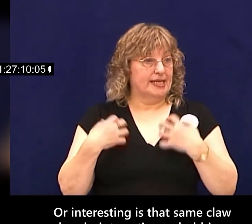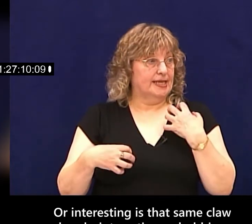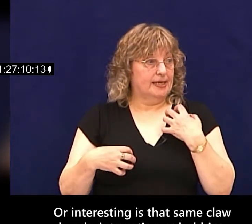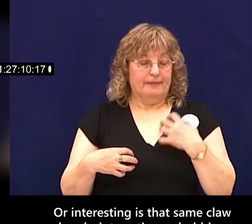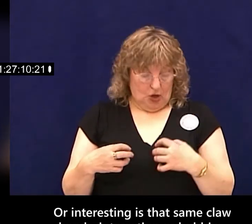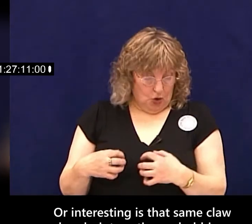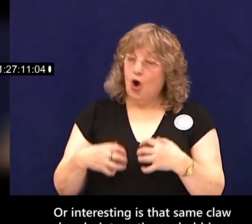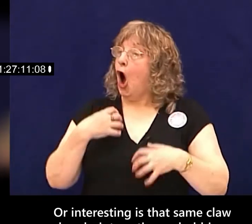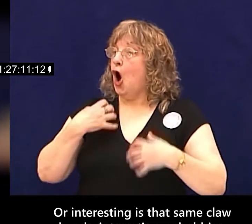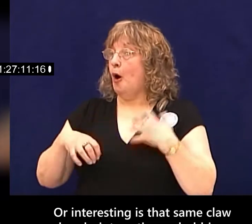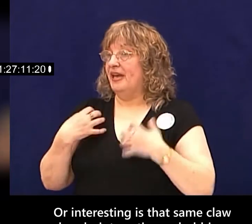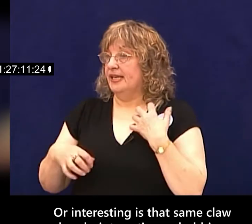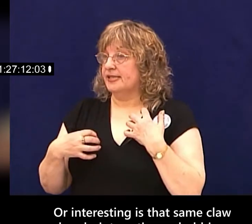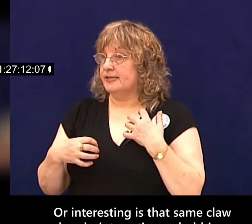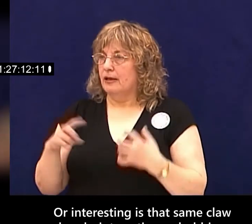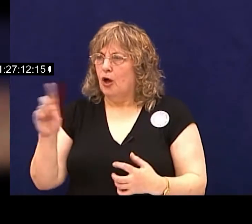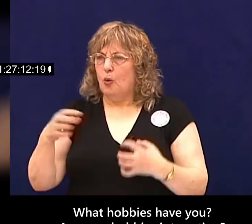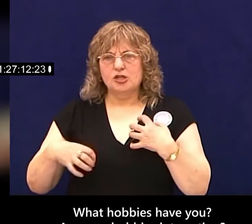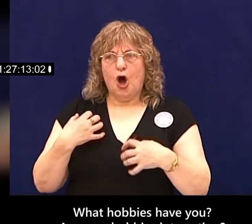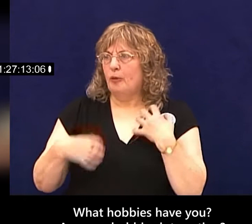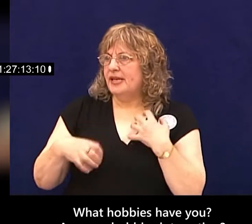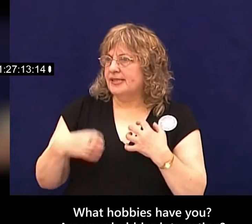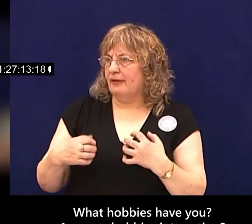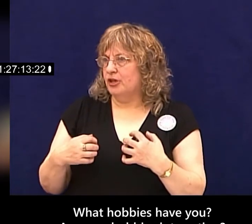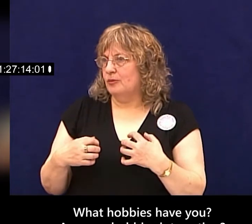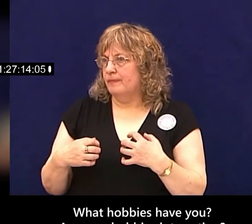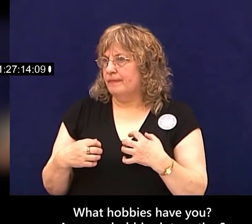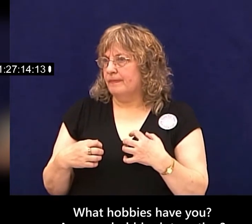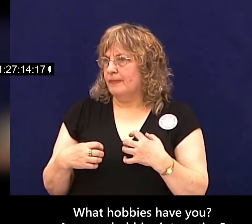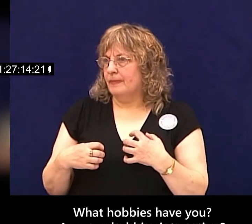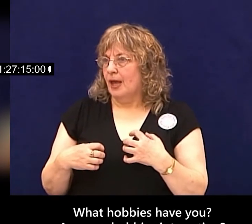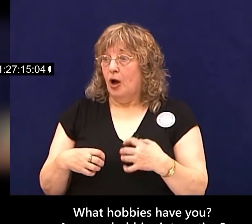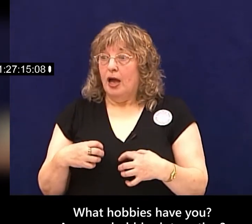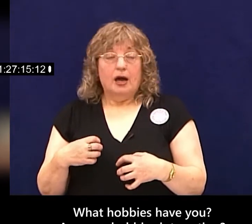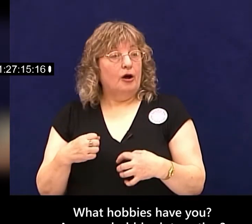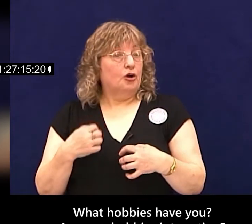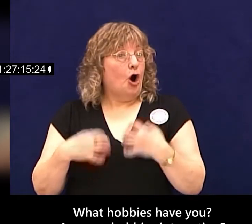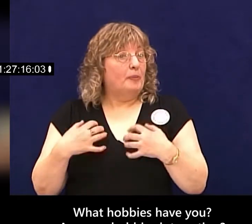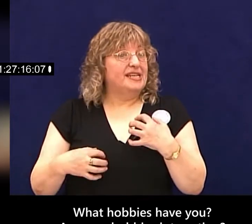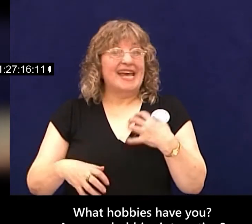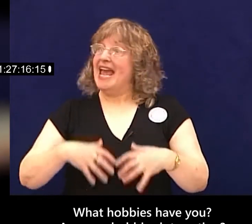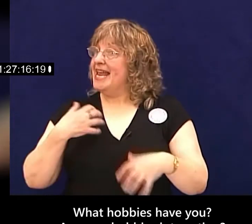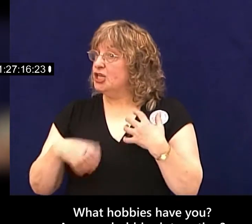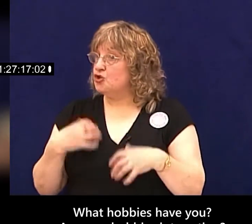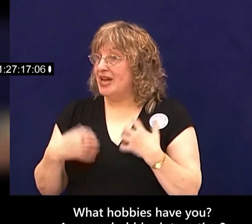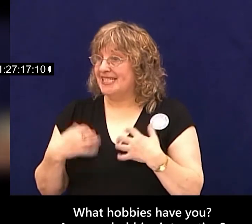interesting. Or hobbies. What hobbies have you? Are your hobbies